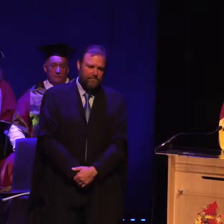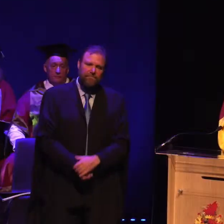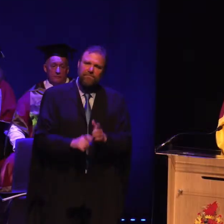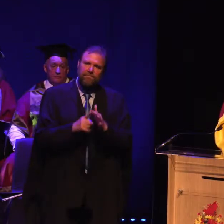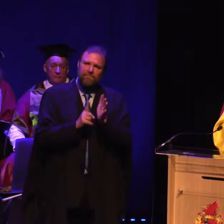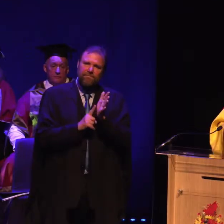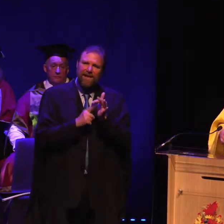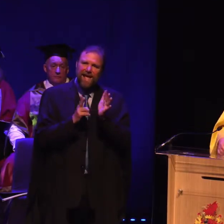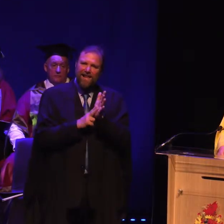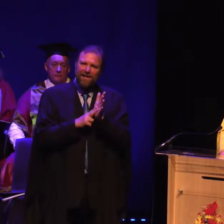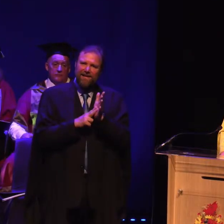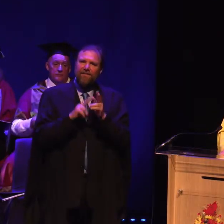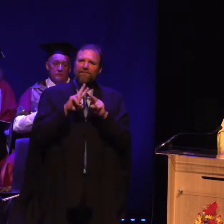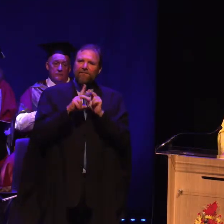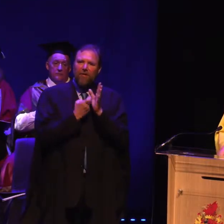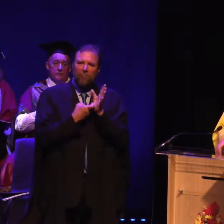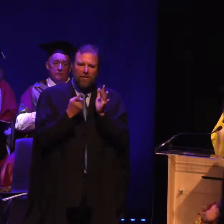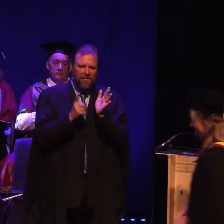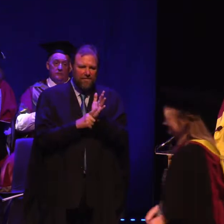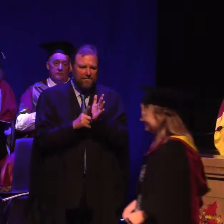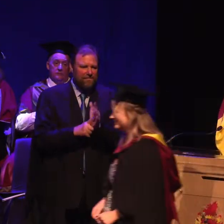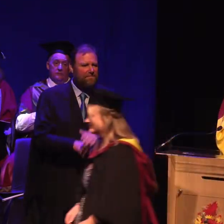Ellen Farrell.